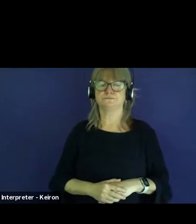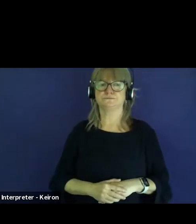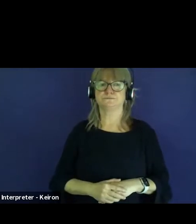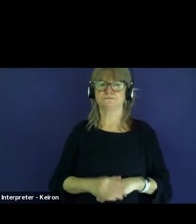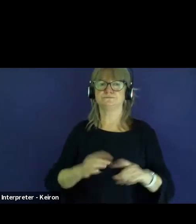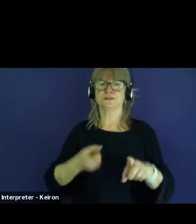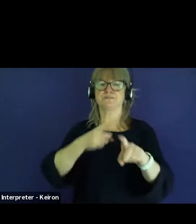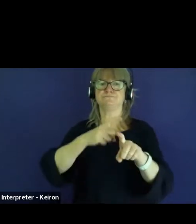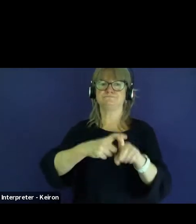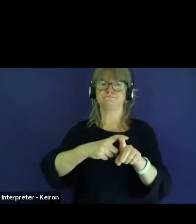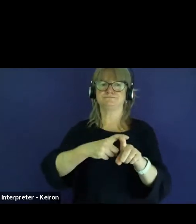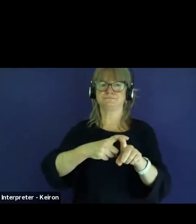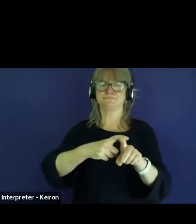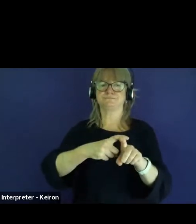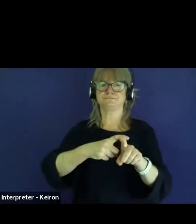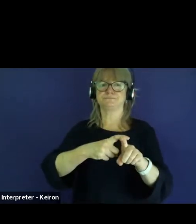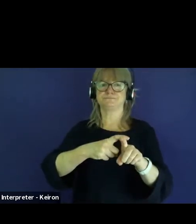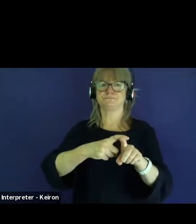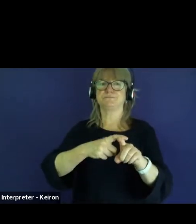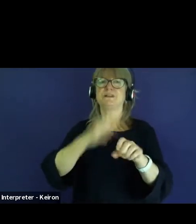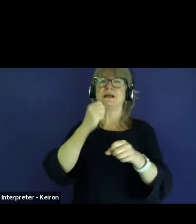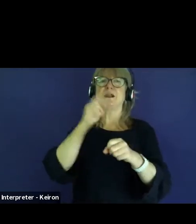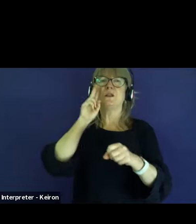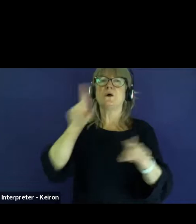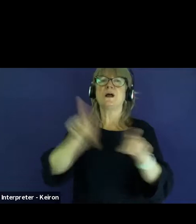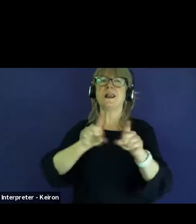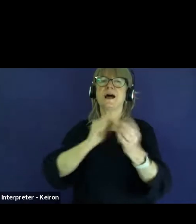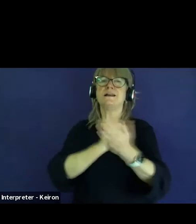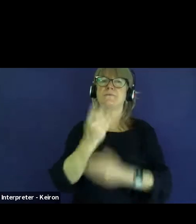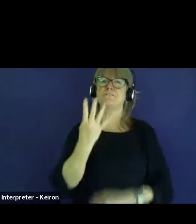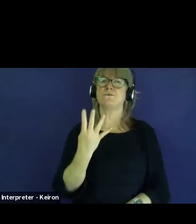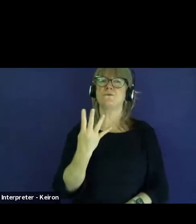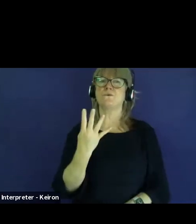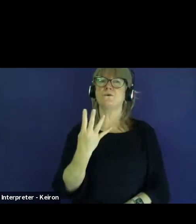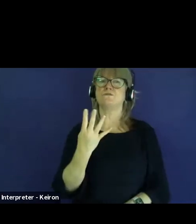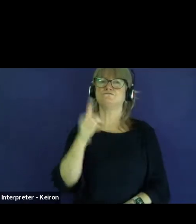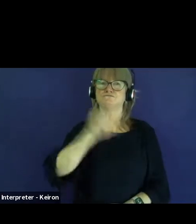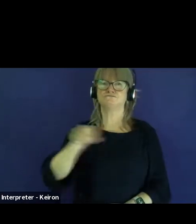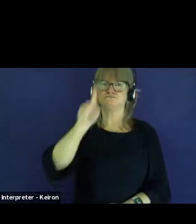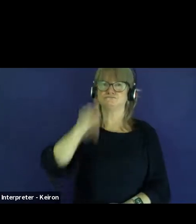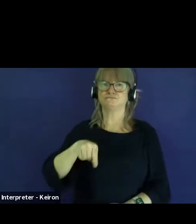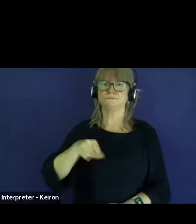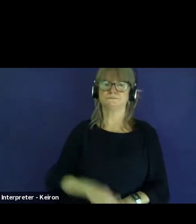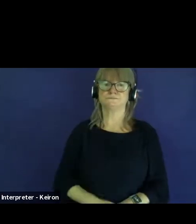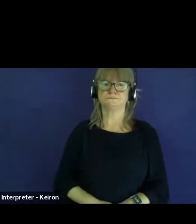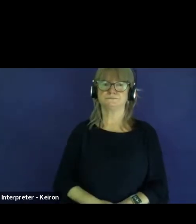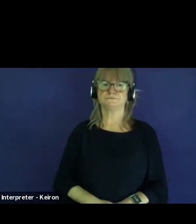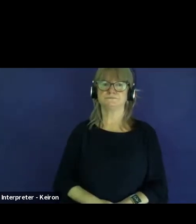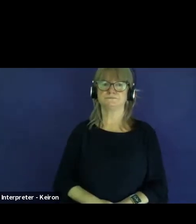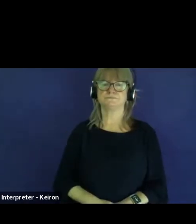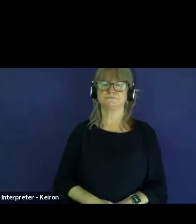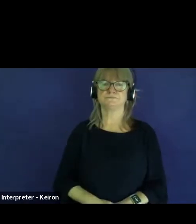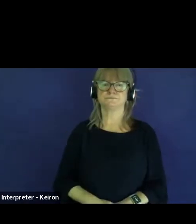like this. So we're creating a figure four with our body. Fingers like this, figure